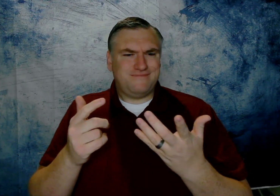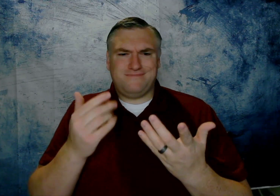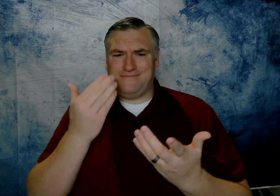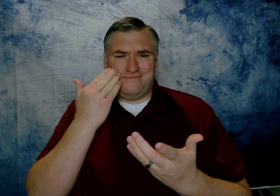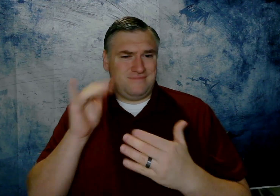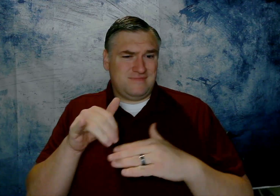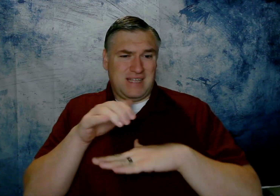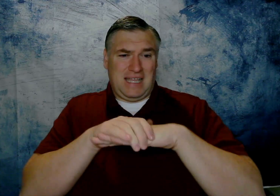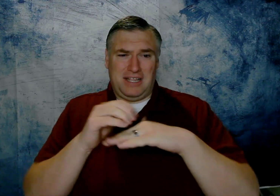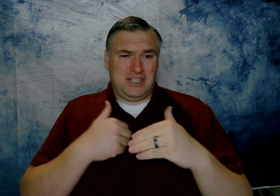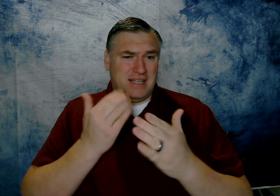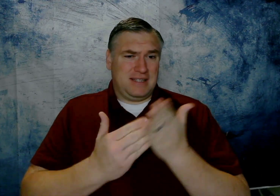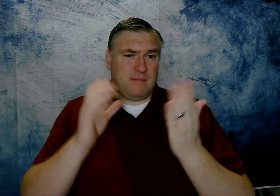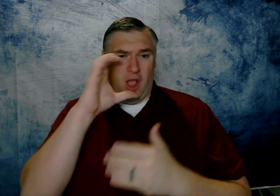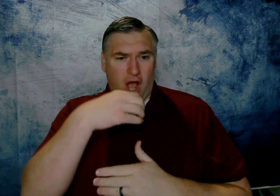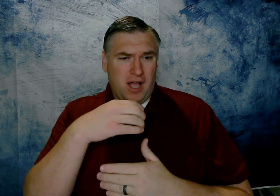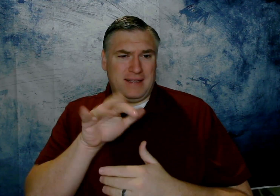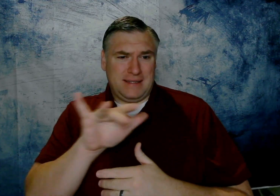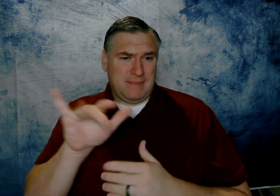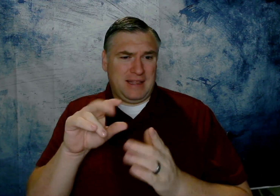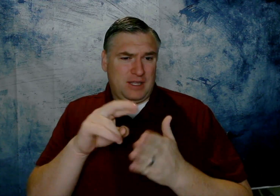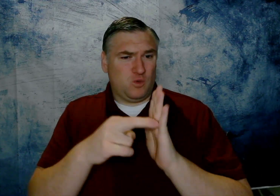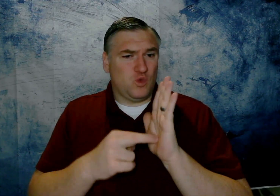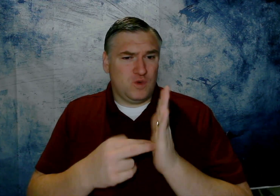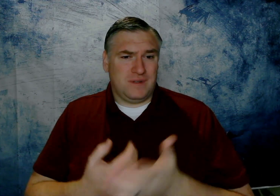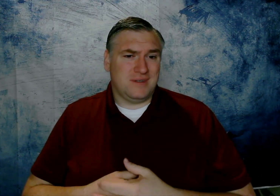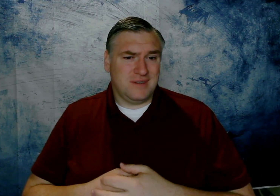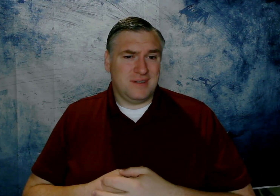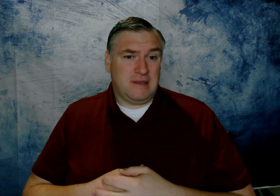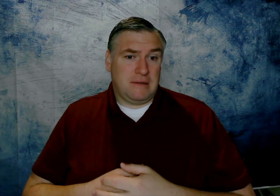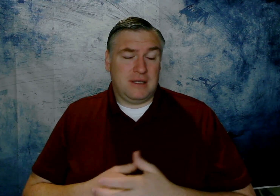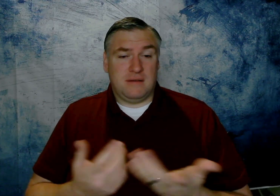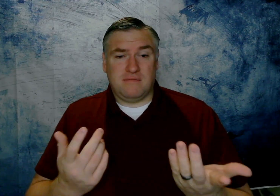Spelling, we know that English has some odd spelling rules,